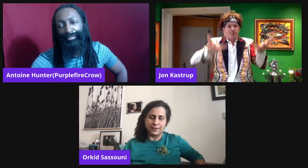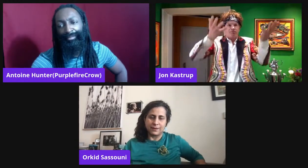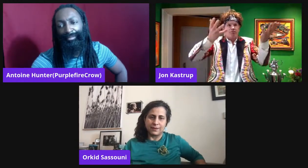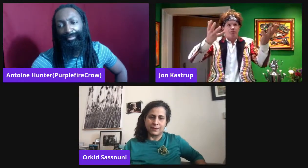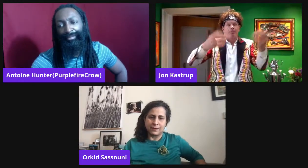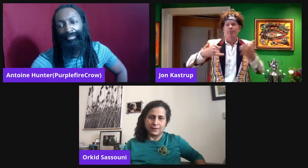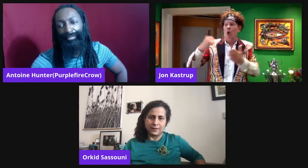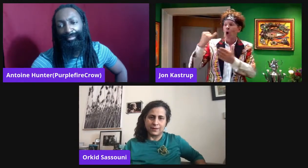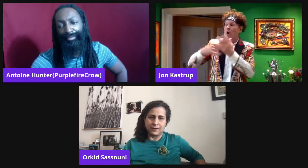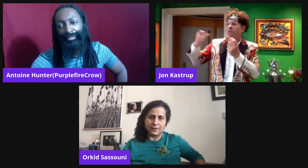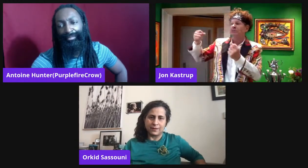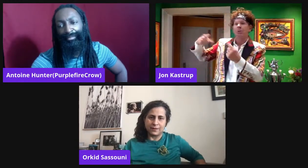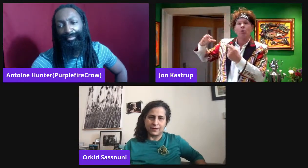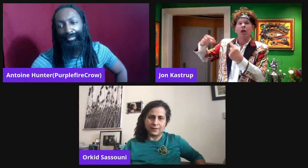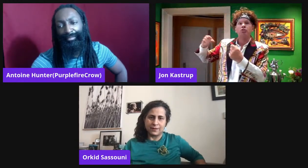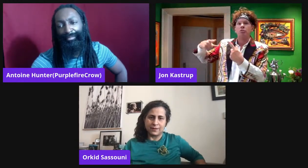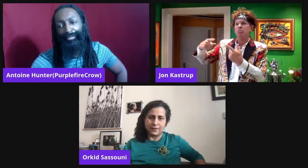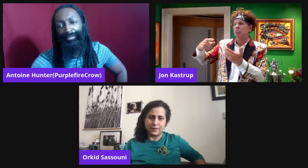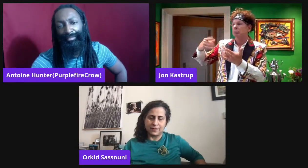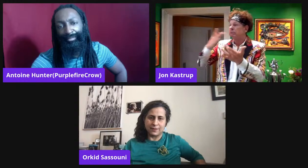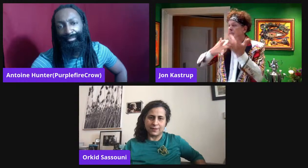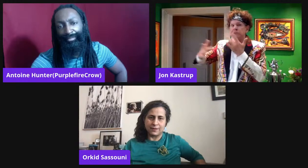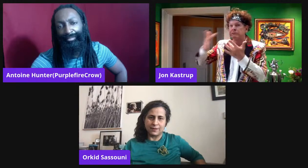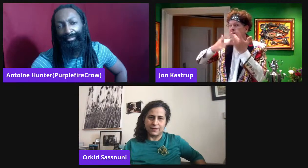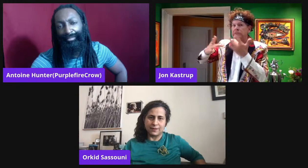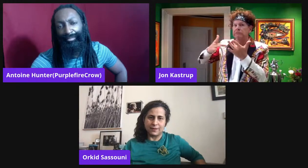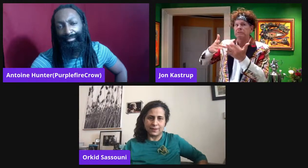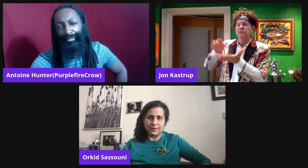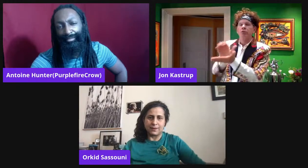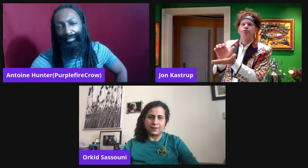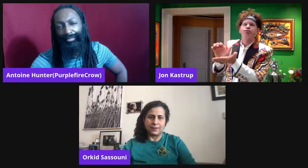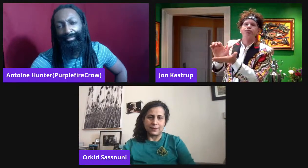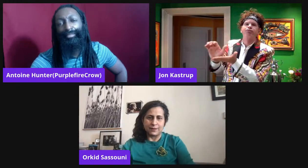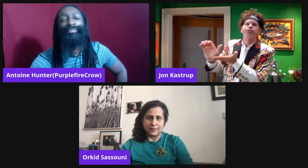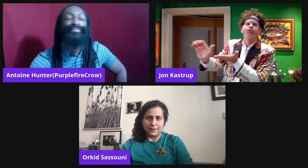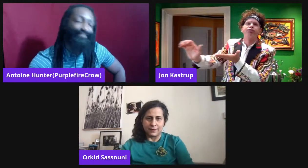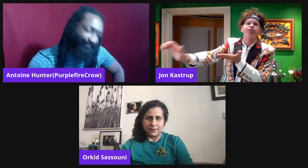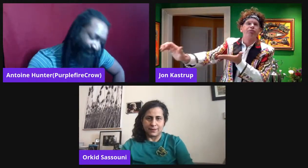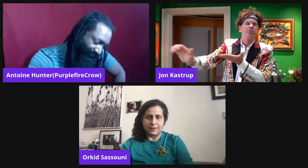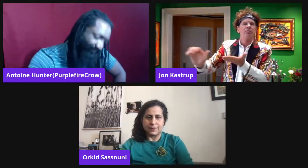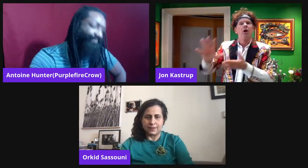the art. And so art was, you know, a scarcity.